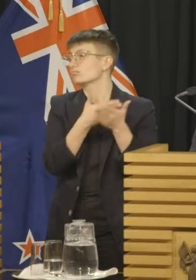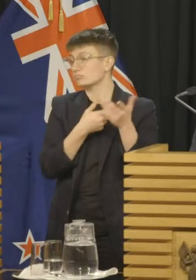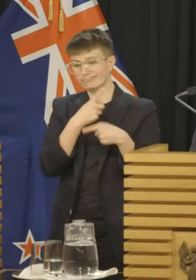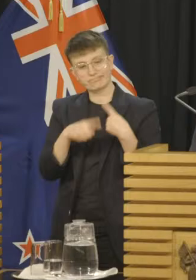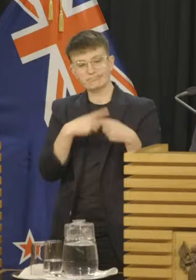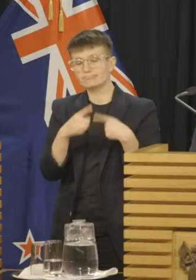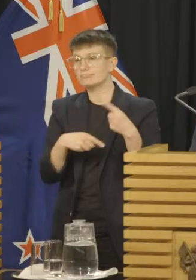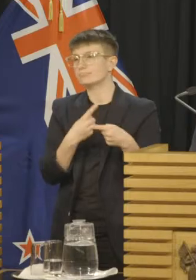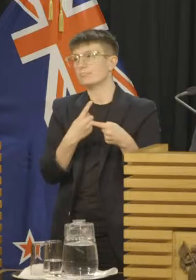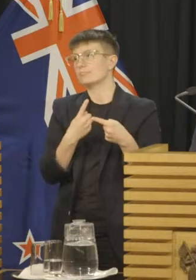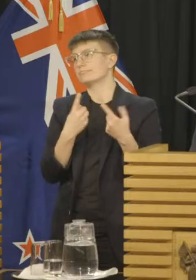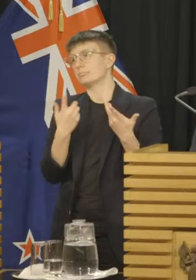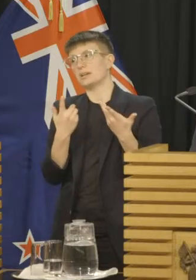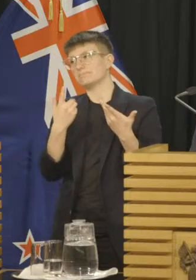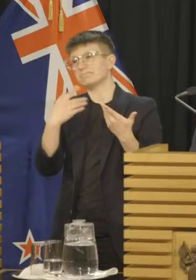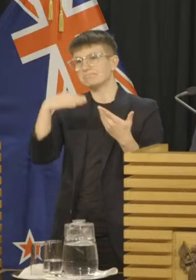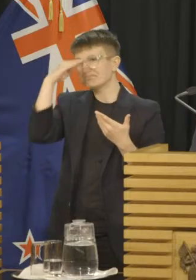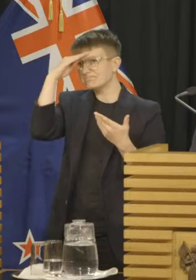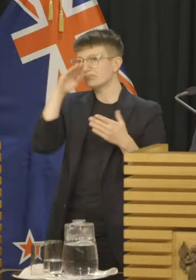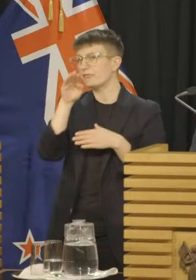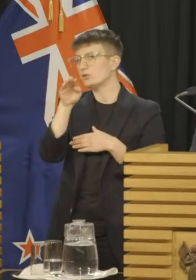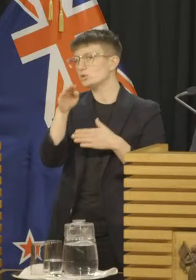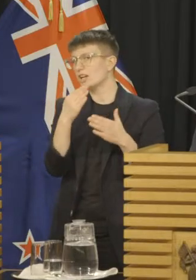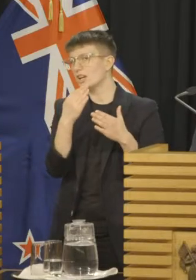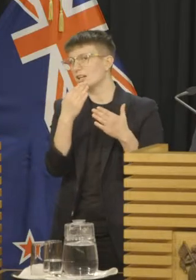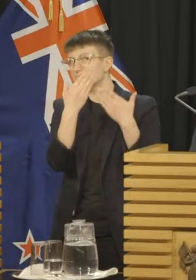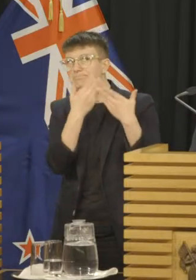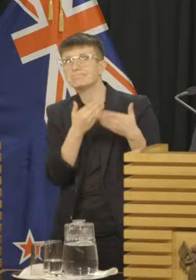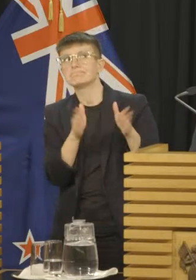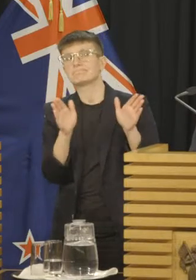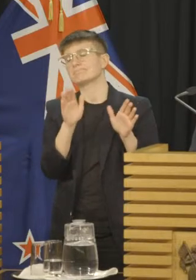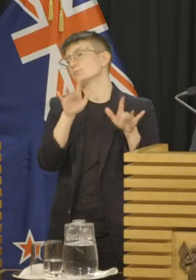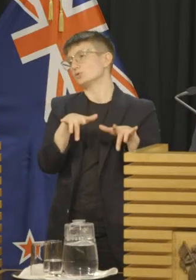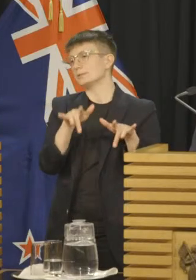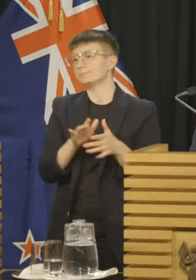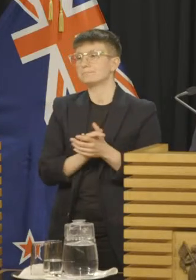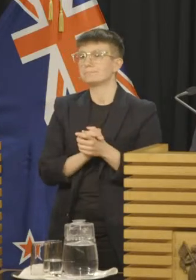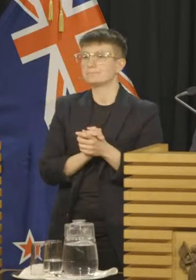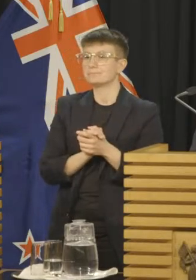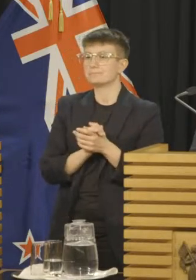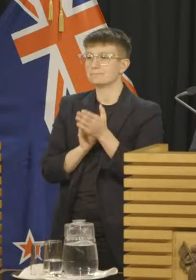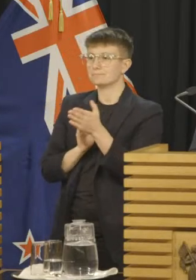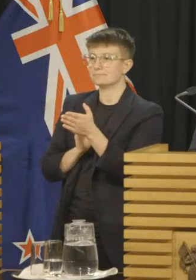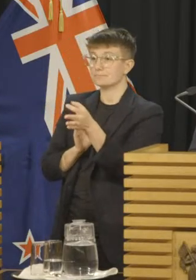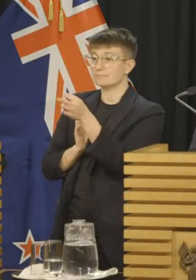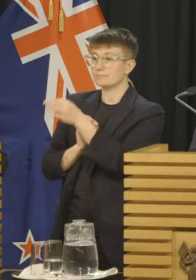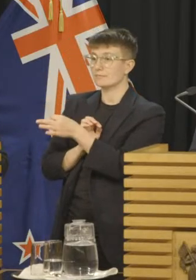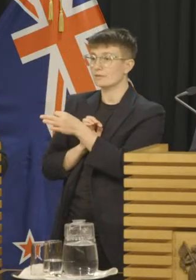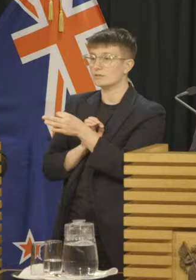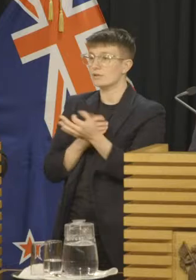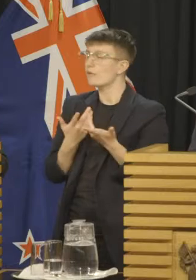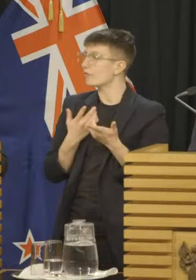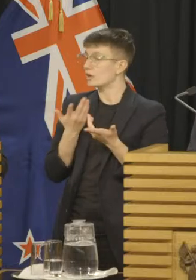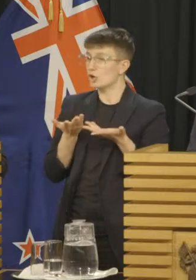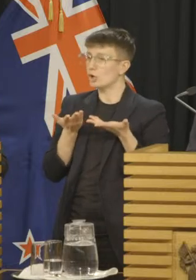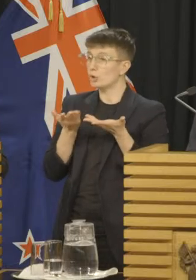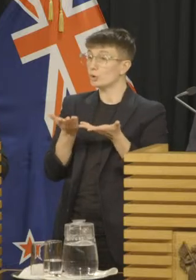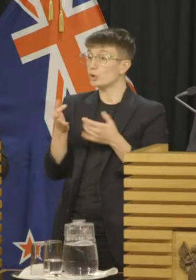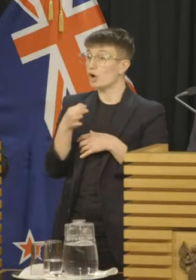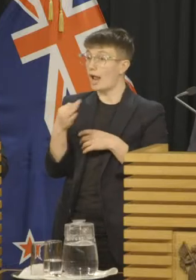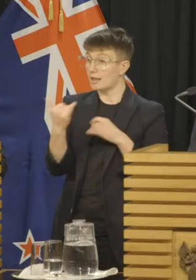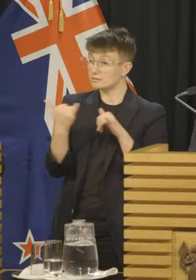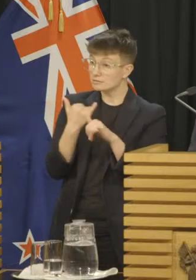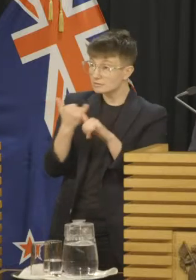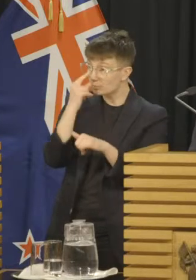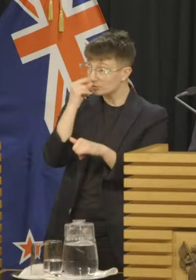see any opening in the immediate future at all. What's the state of the Cook Islands air bridge? Well, that work's actually underway. So as I